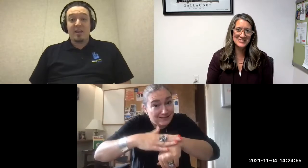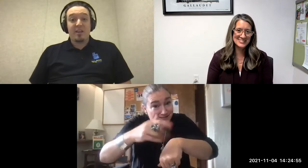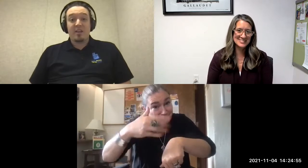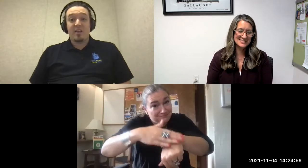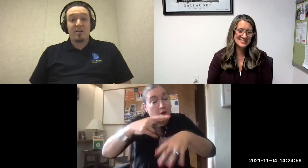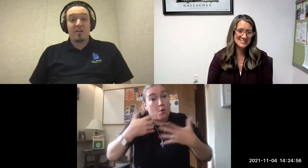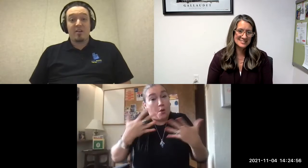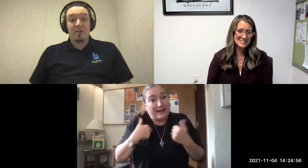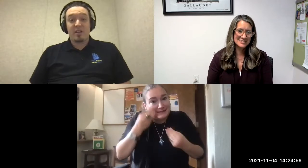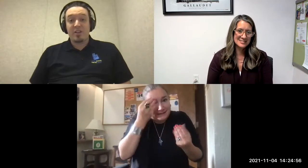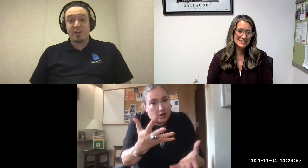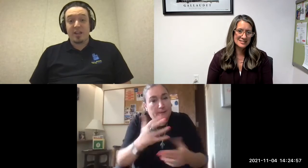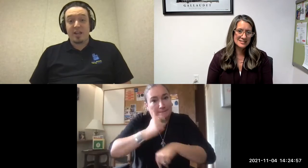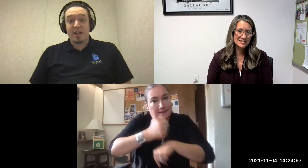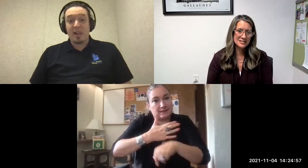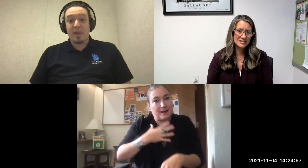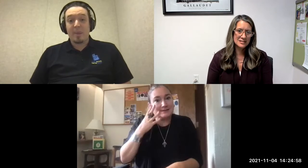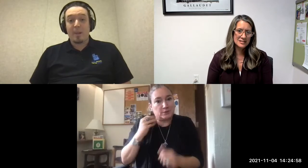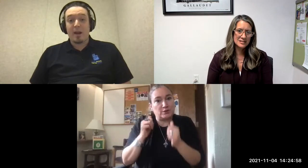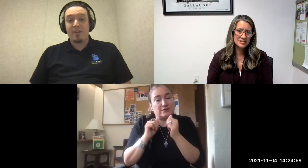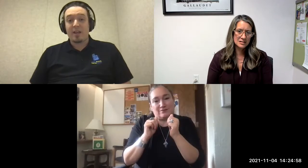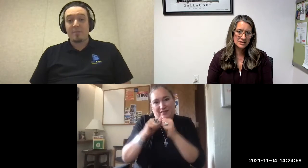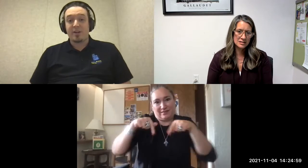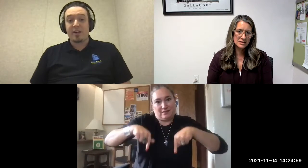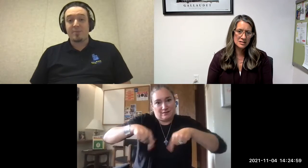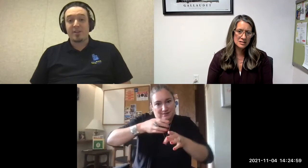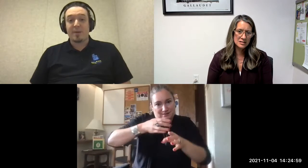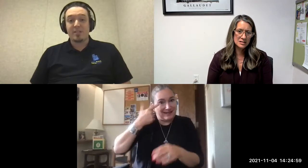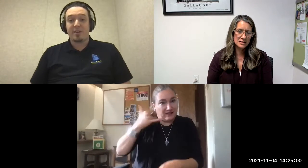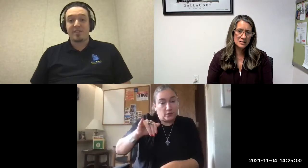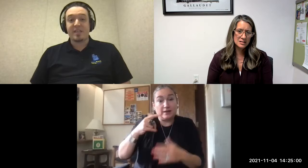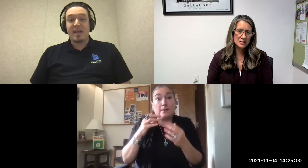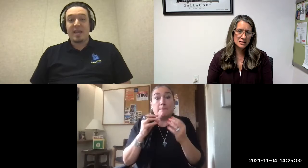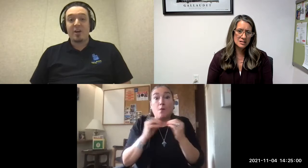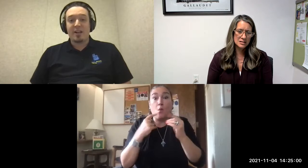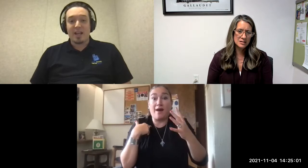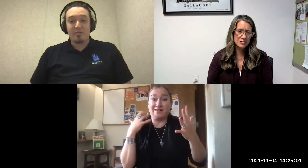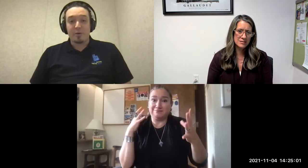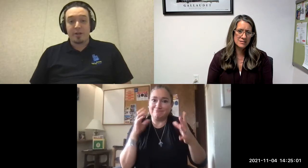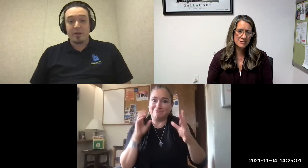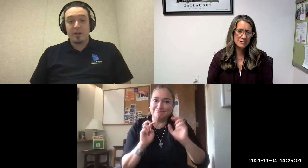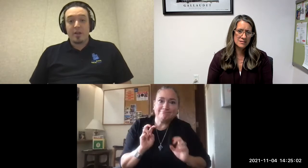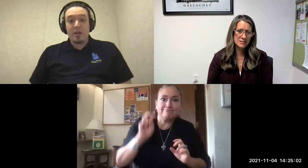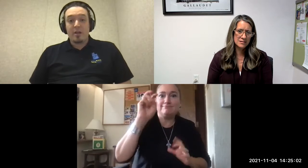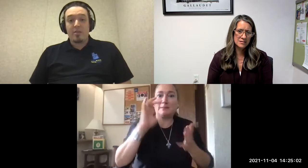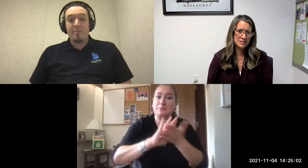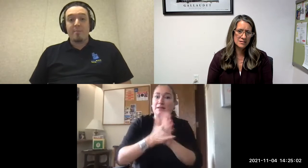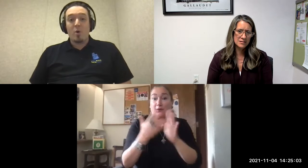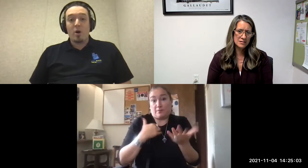And in addition to that, everything I'm sharing is based on my experiences here in California. The